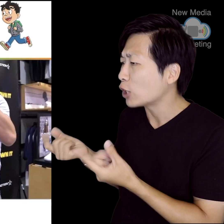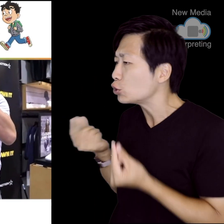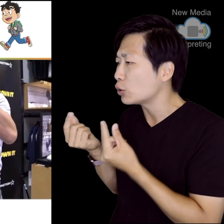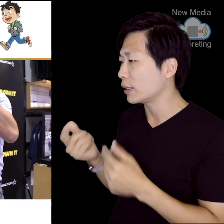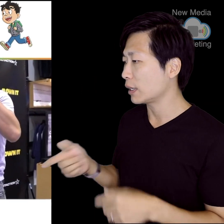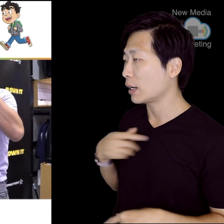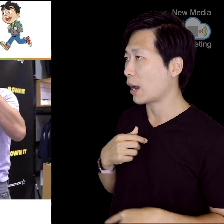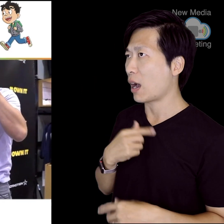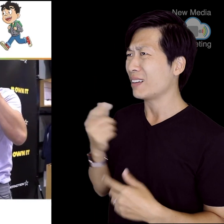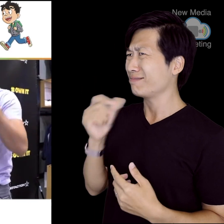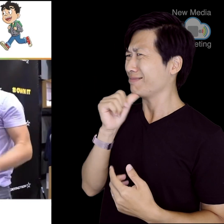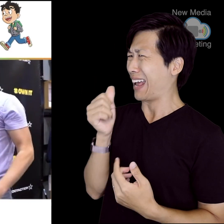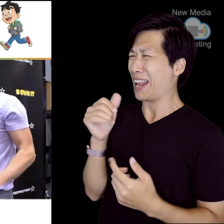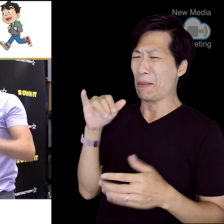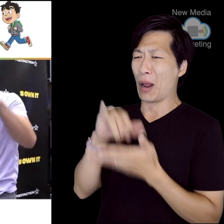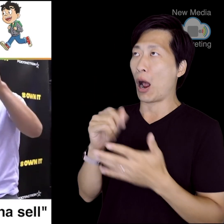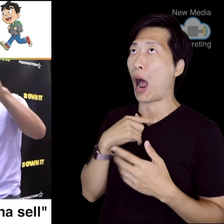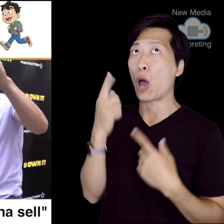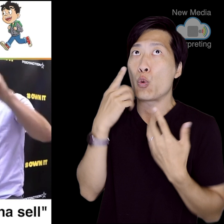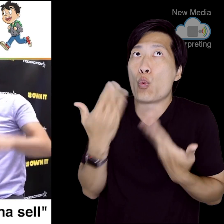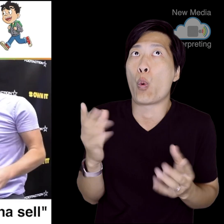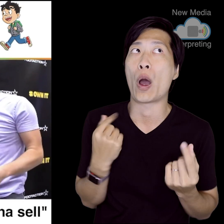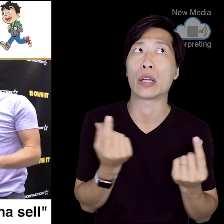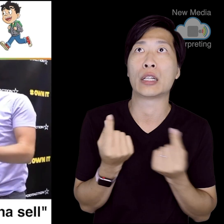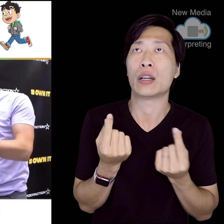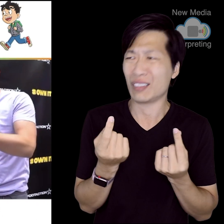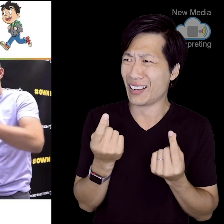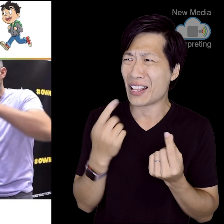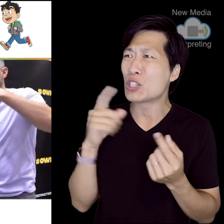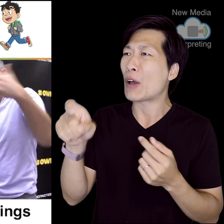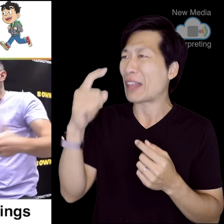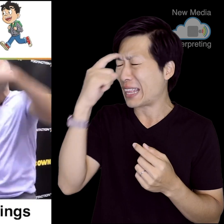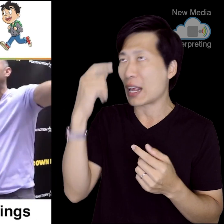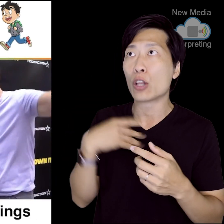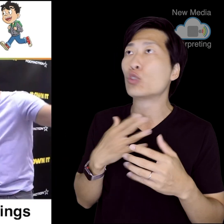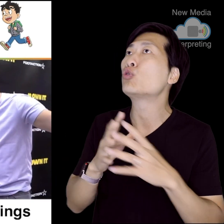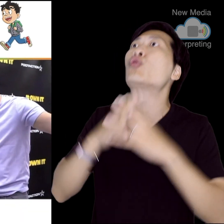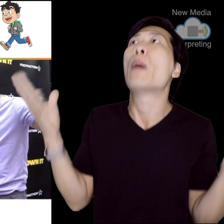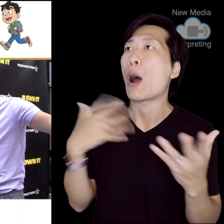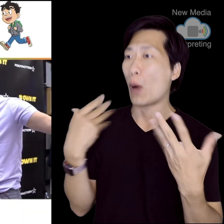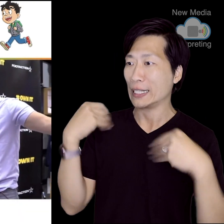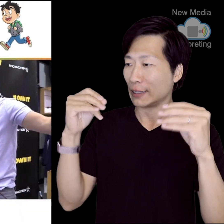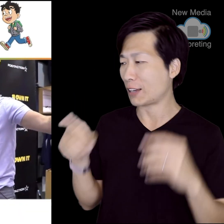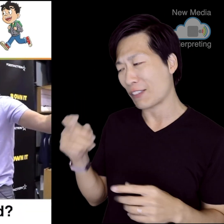to do. There's no, I don't know what I want to sell. There's too many